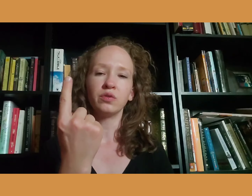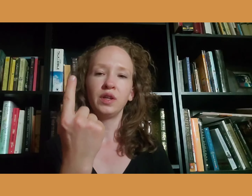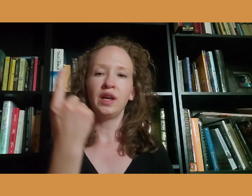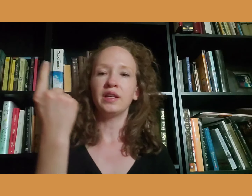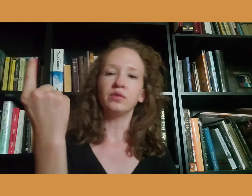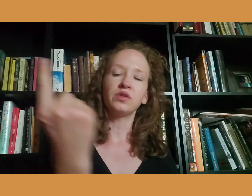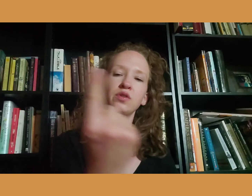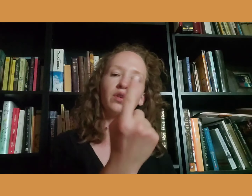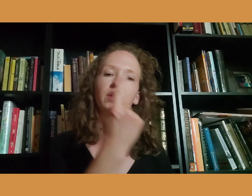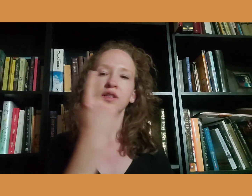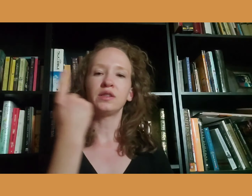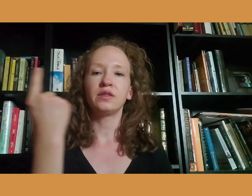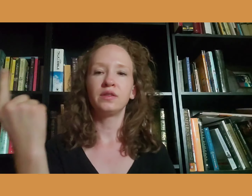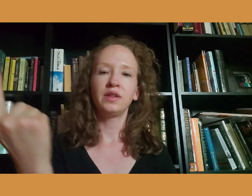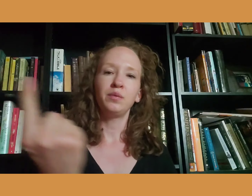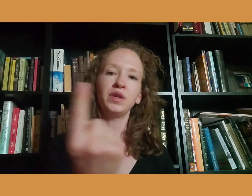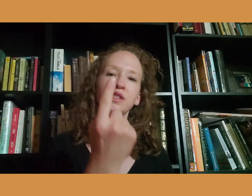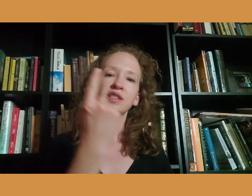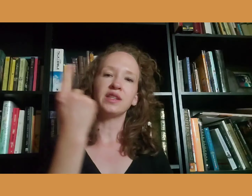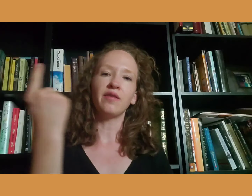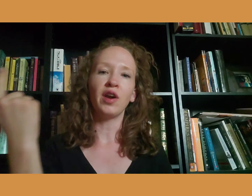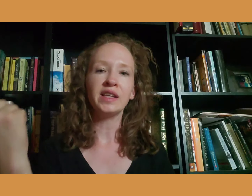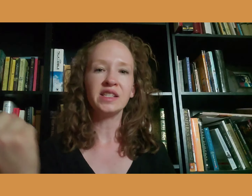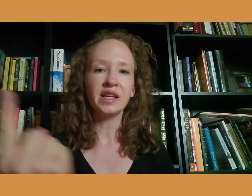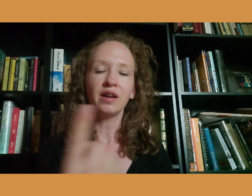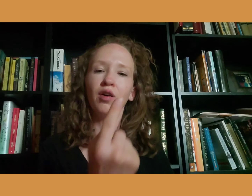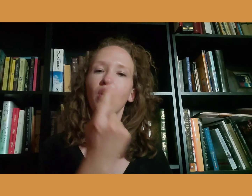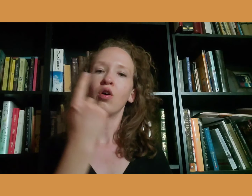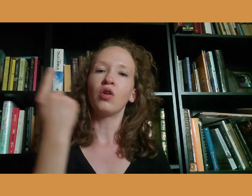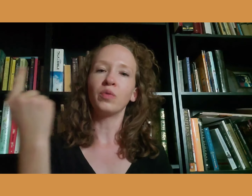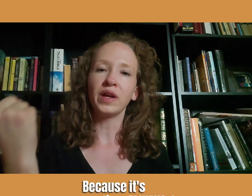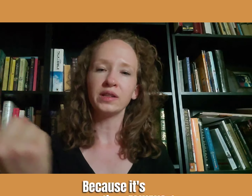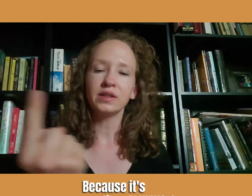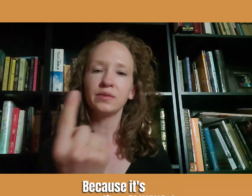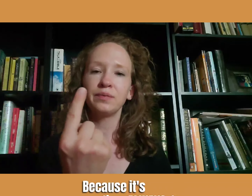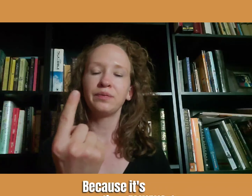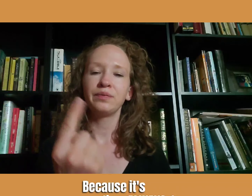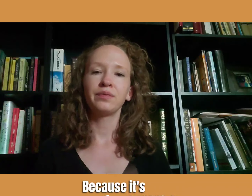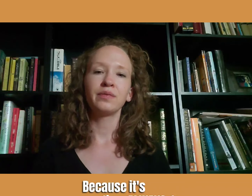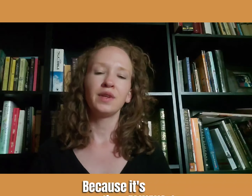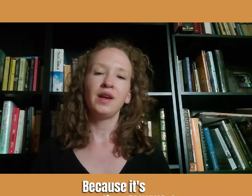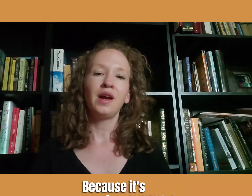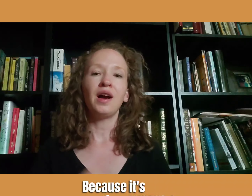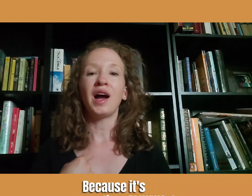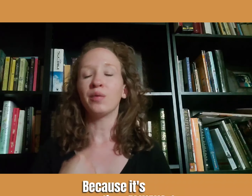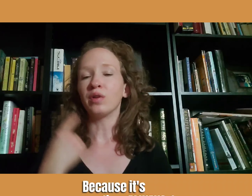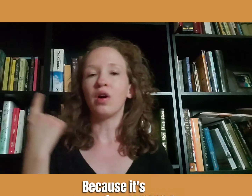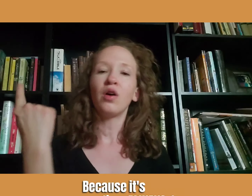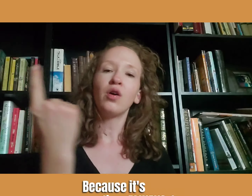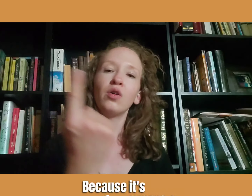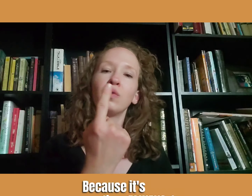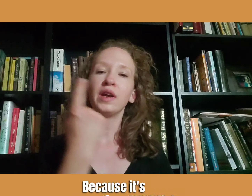and you circle it because it's never ending always I will always